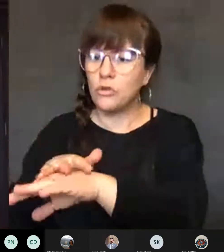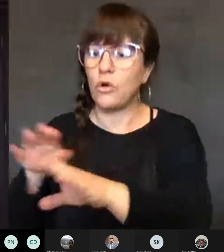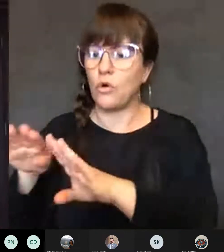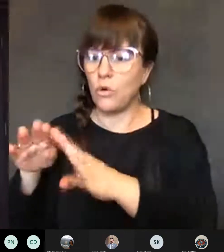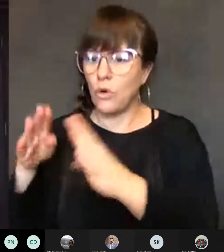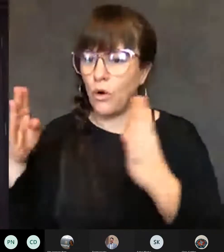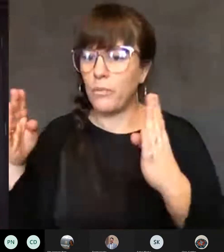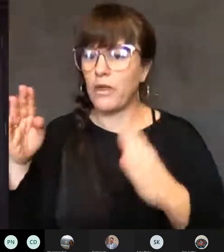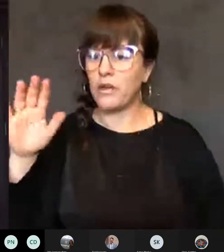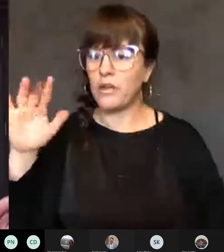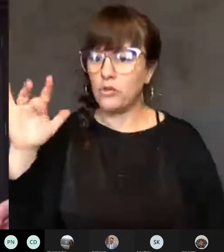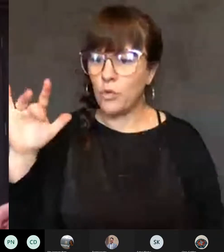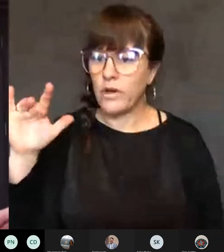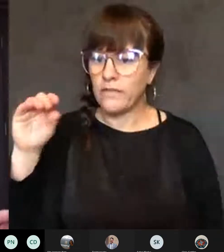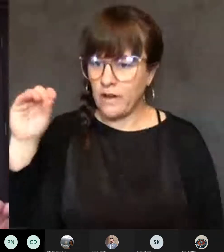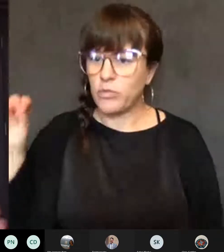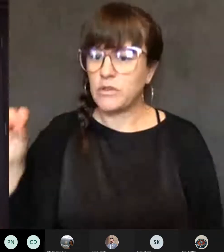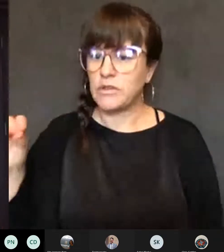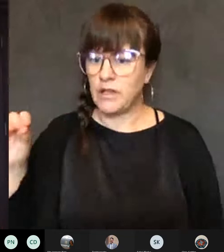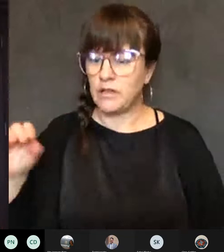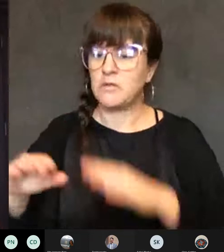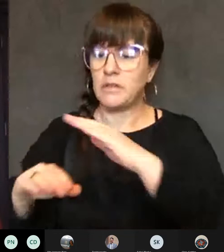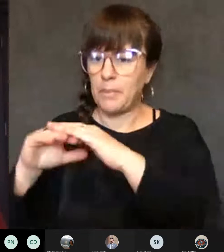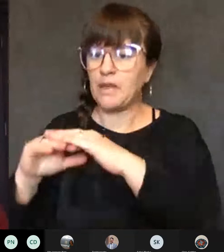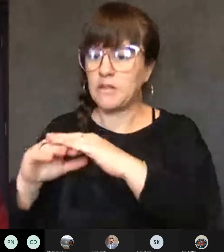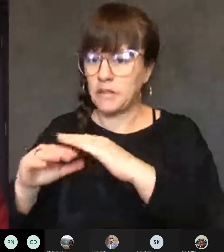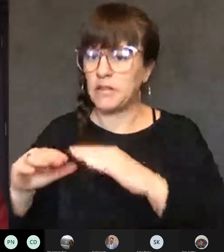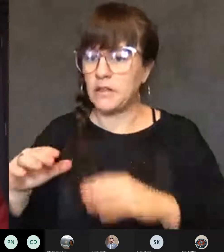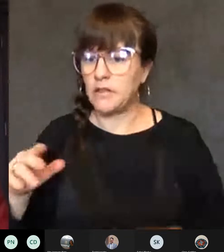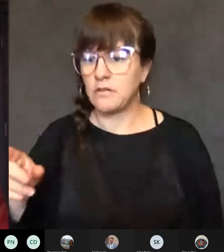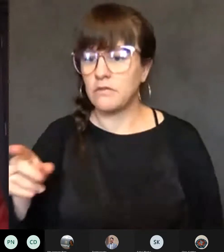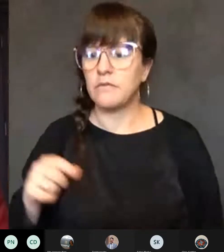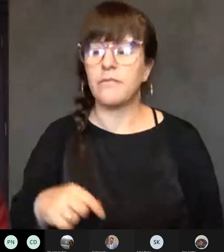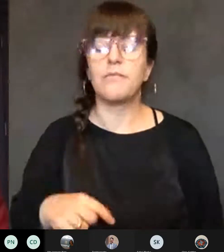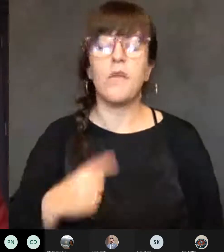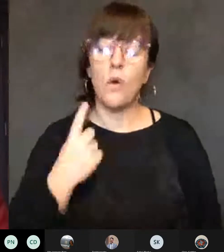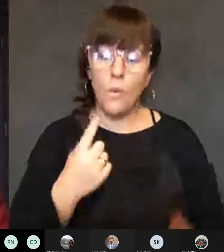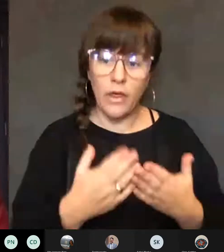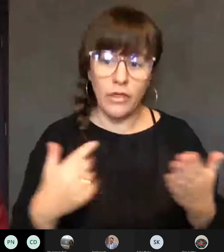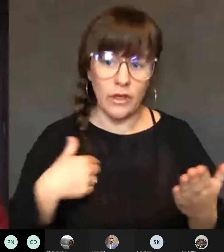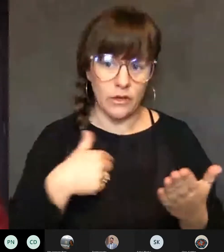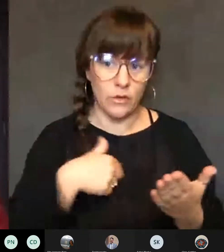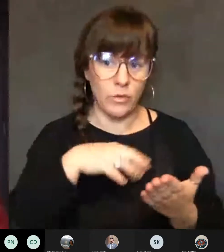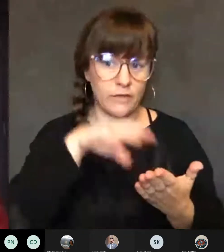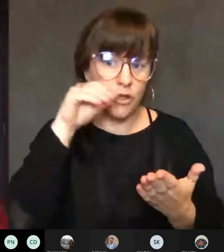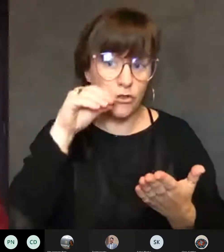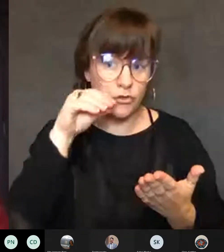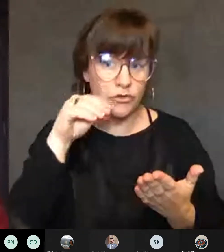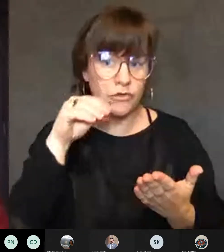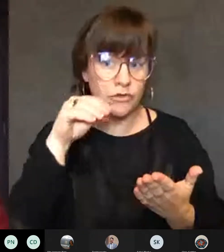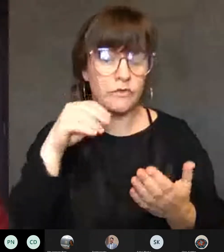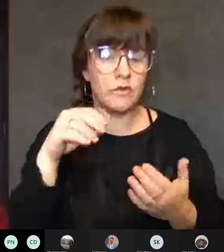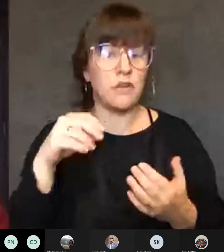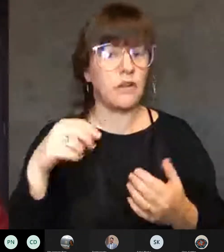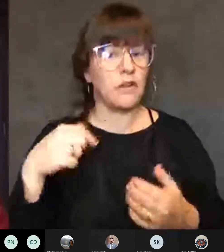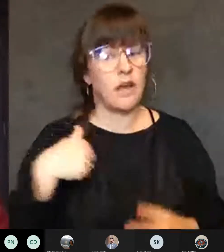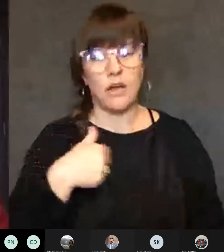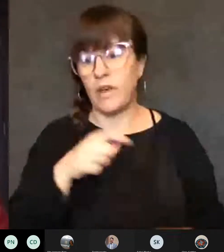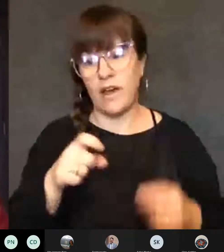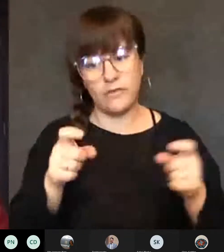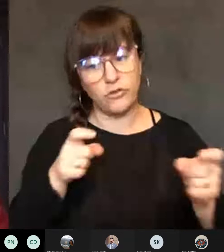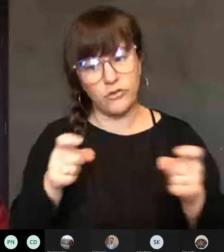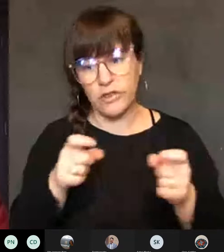that low capacity. But one thing that we have learned, and I think we're going to have to reckon with this, and I don't know